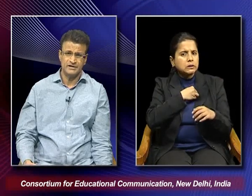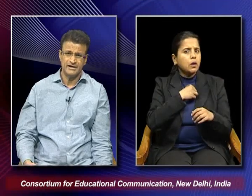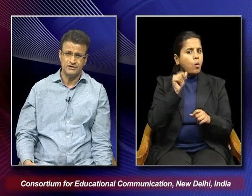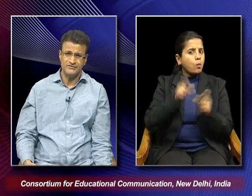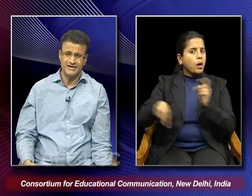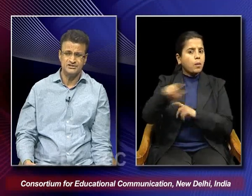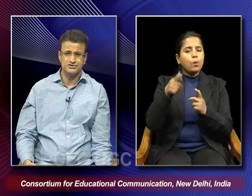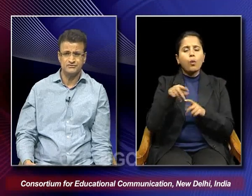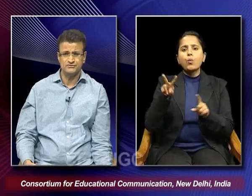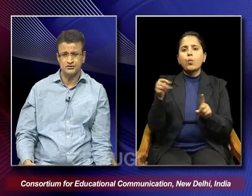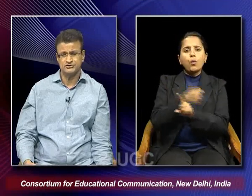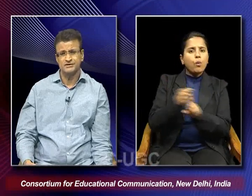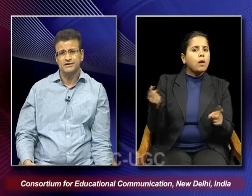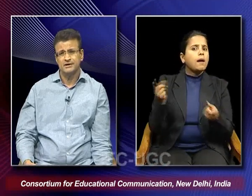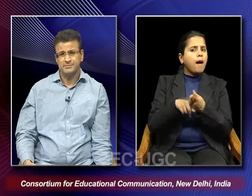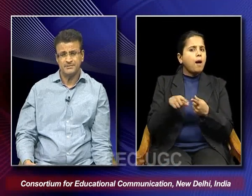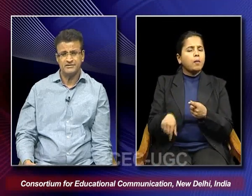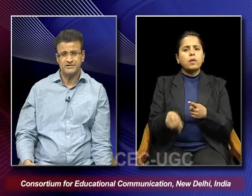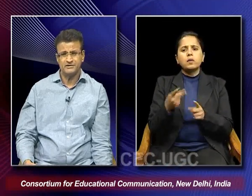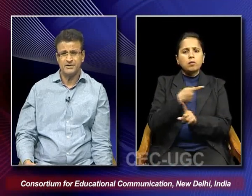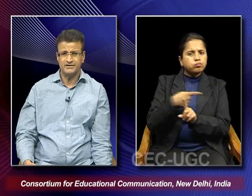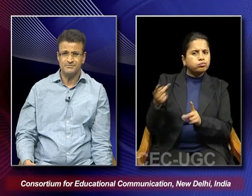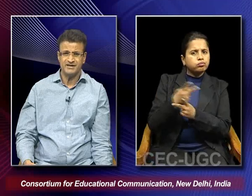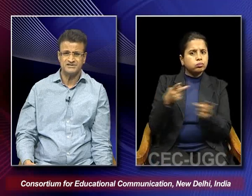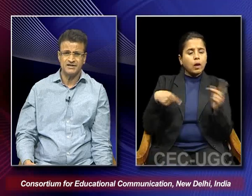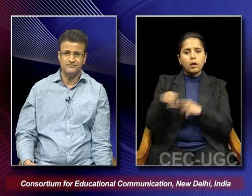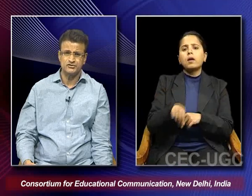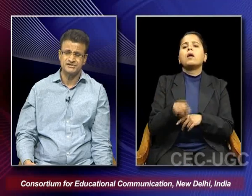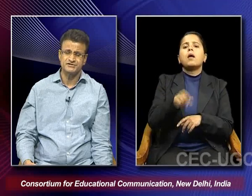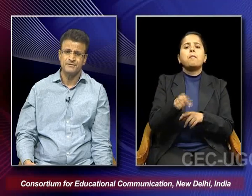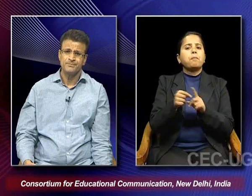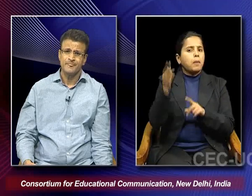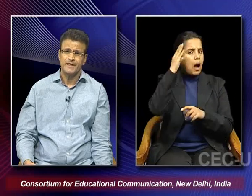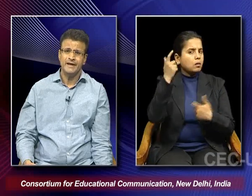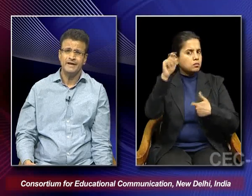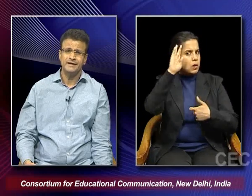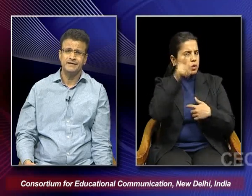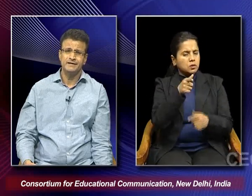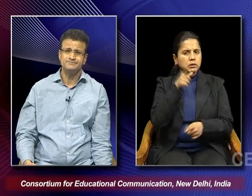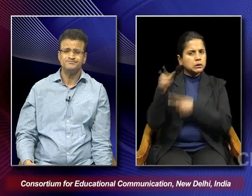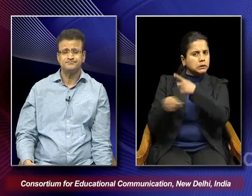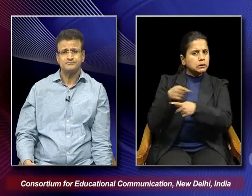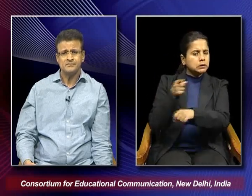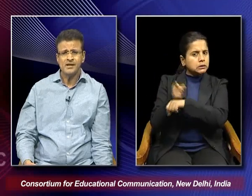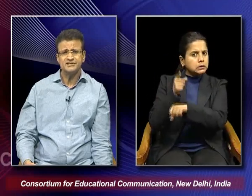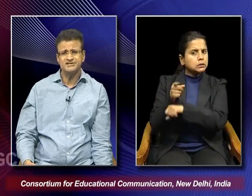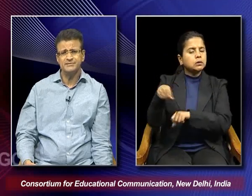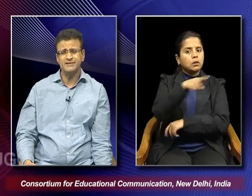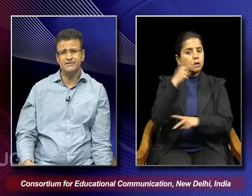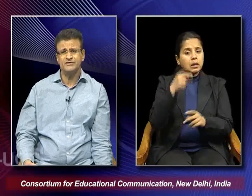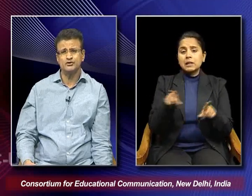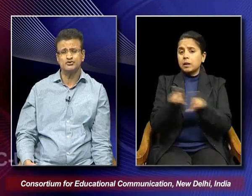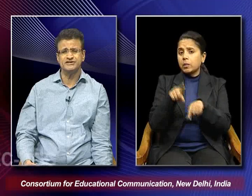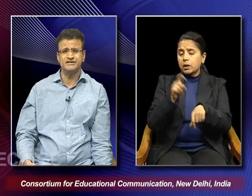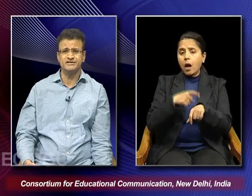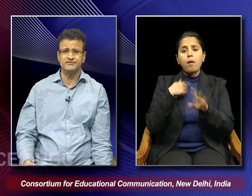the kind of violence which was perpetrated by the Pakistani forces. And at the same time,